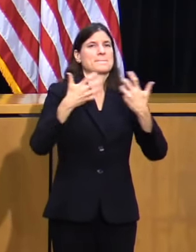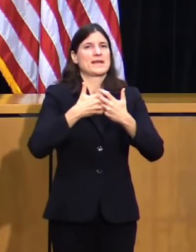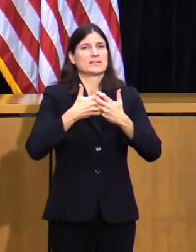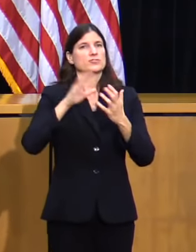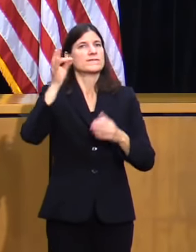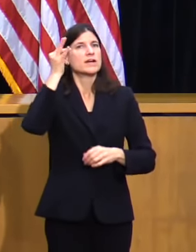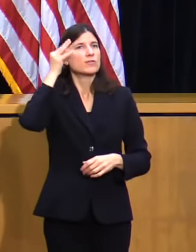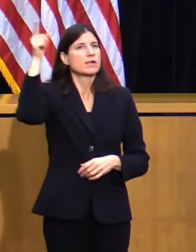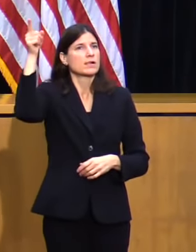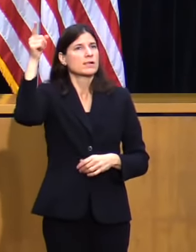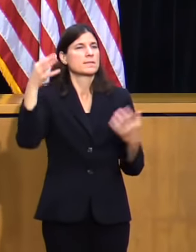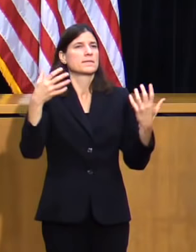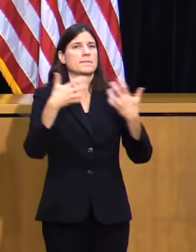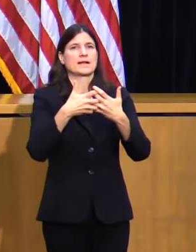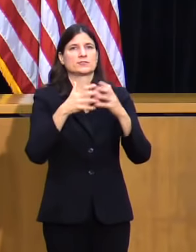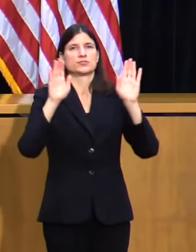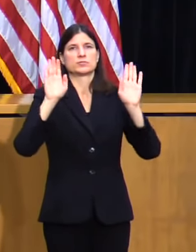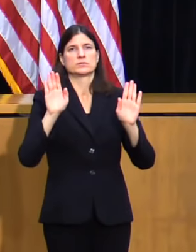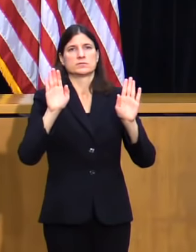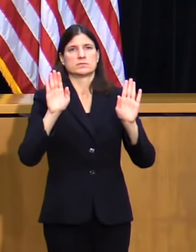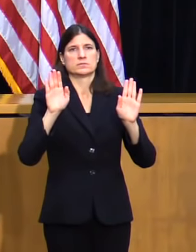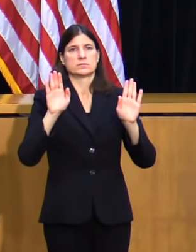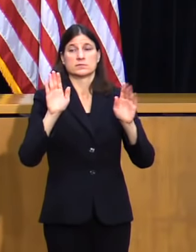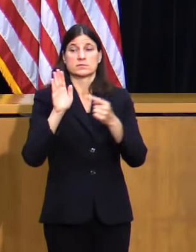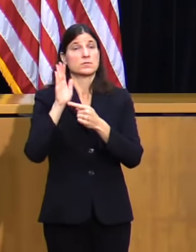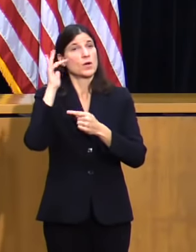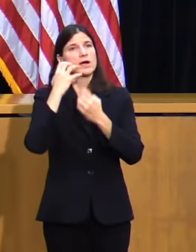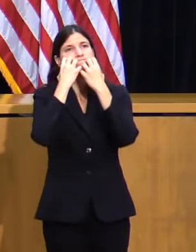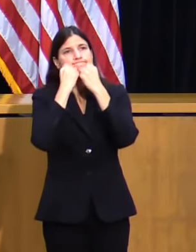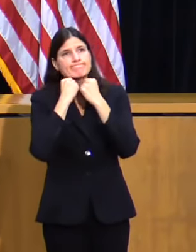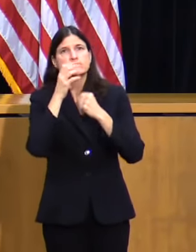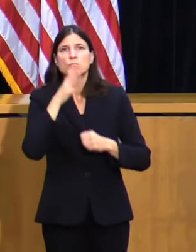we preserved and protected women's access to